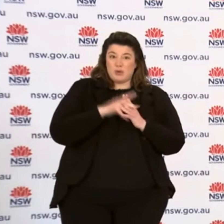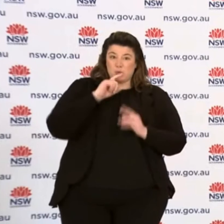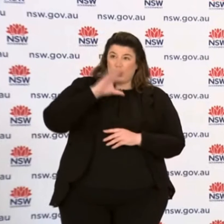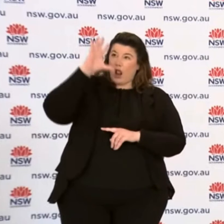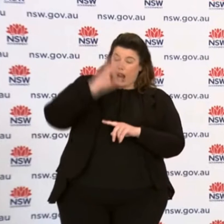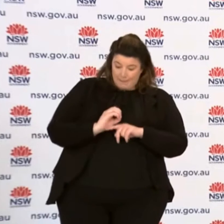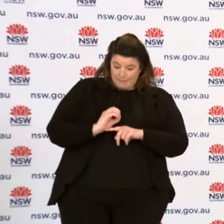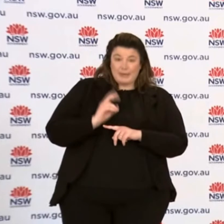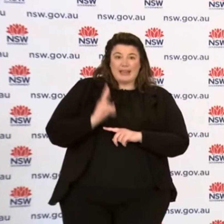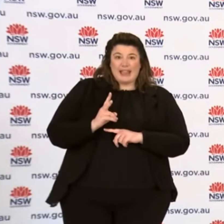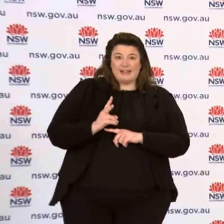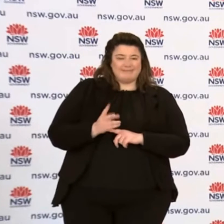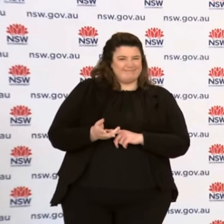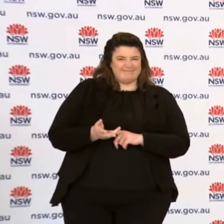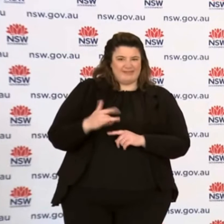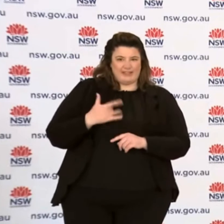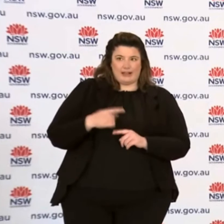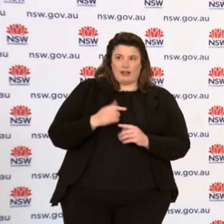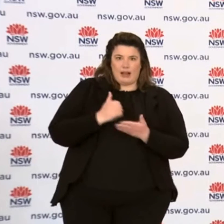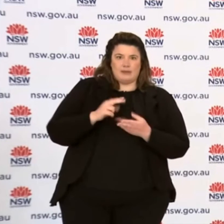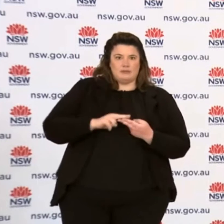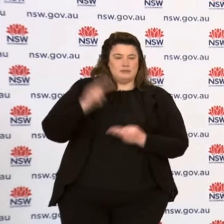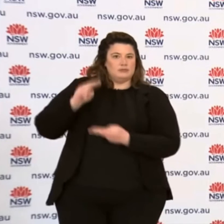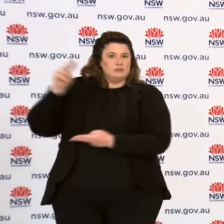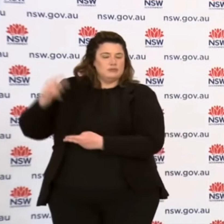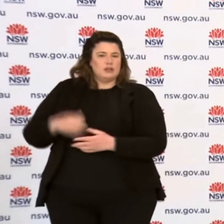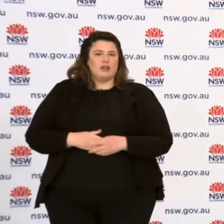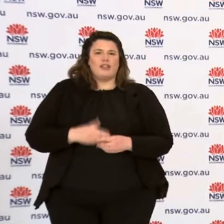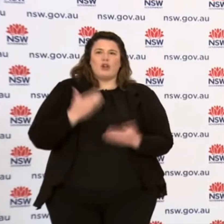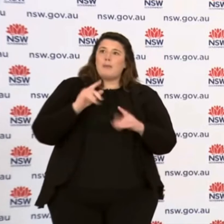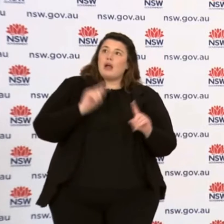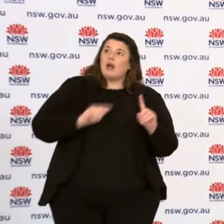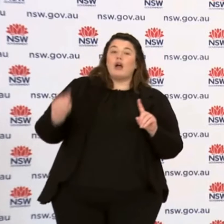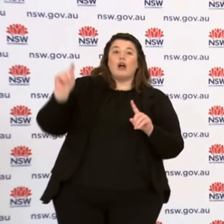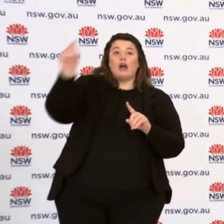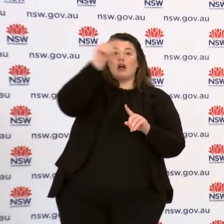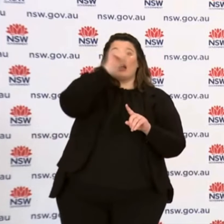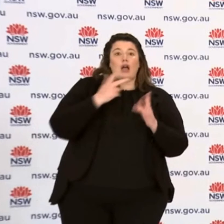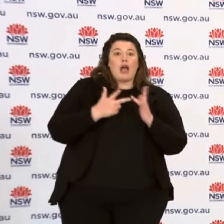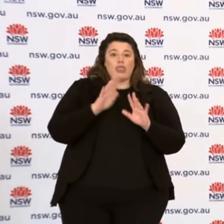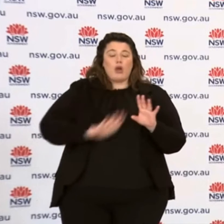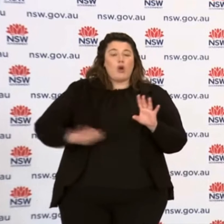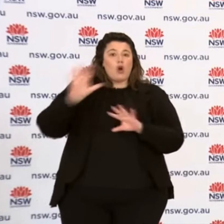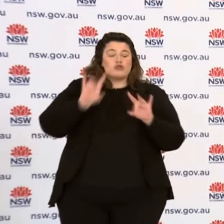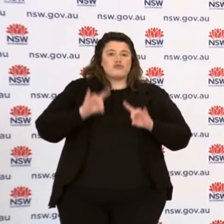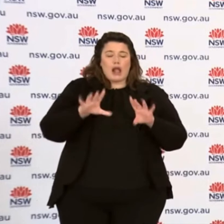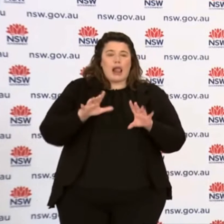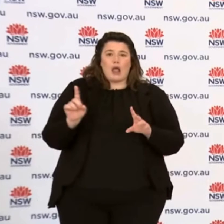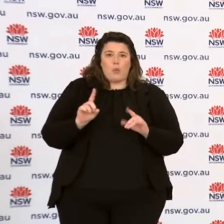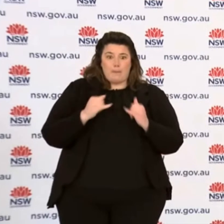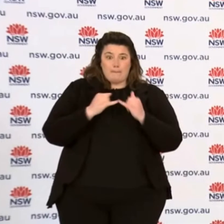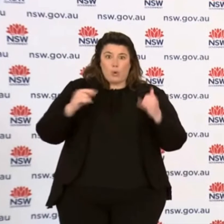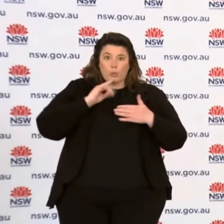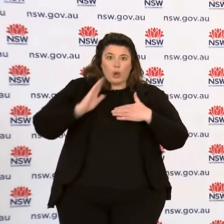so, where does that leave us in terms of being on a different page to the other states and a long-term future in terms of borders? No, look,